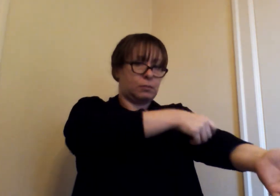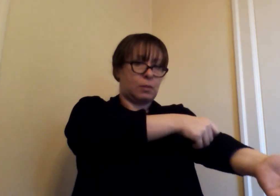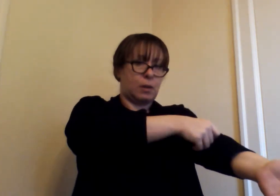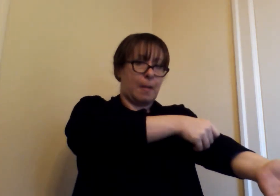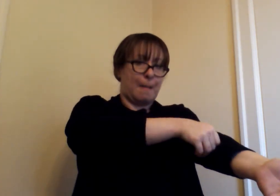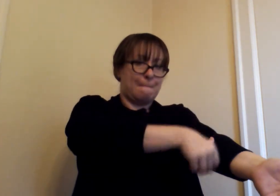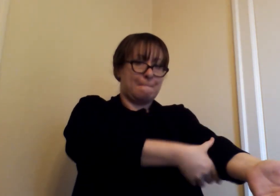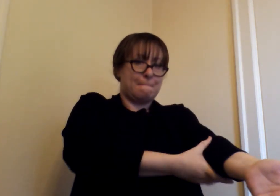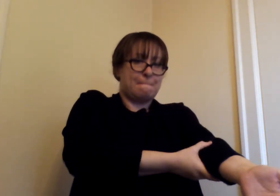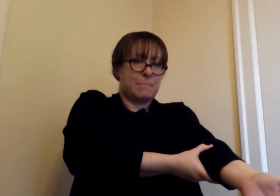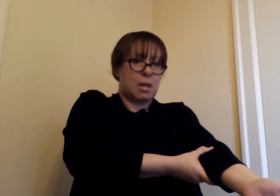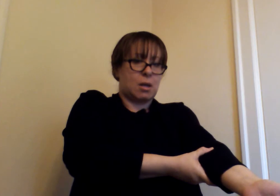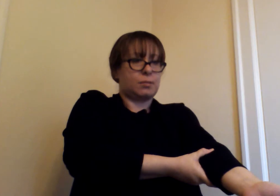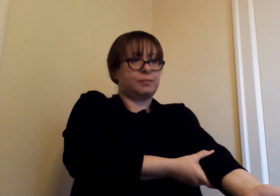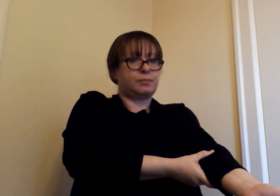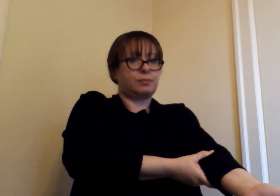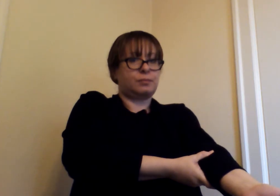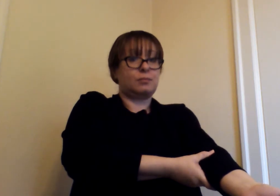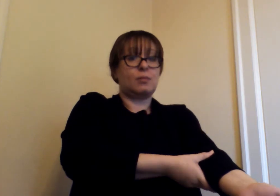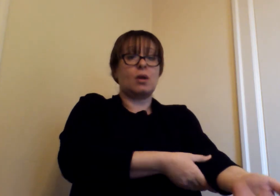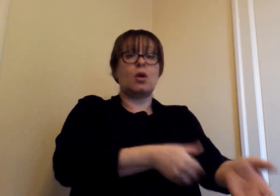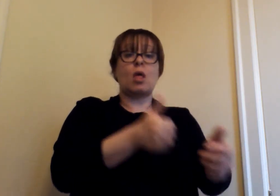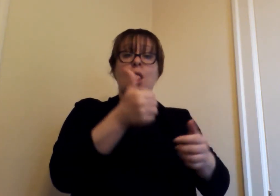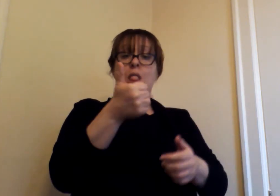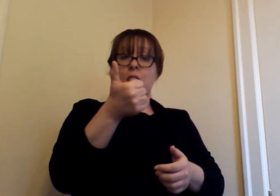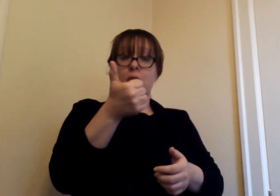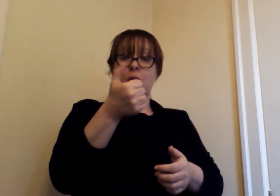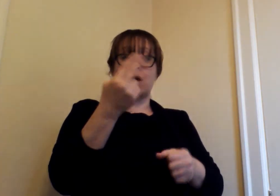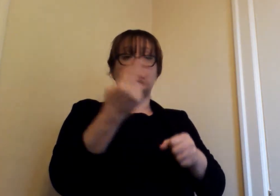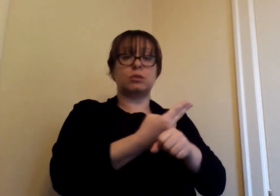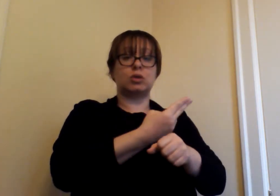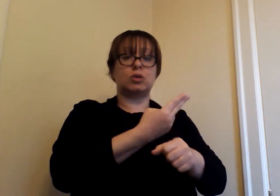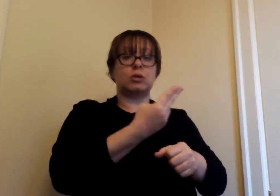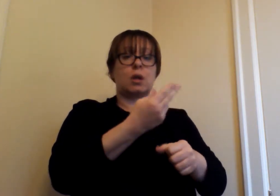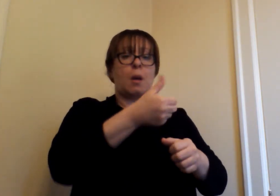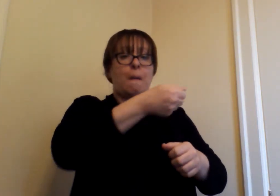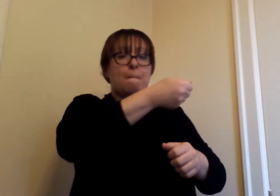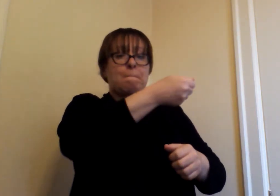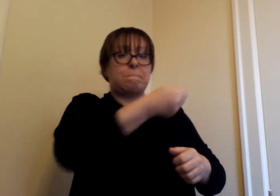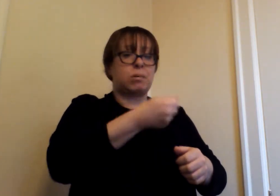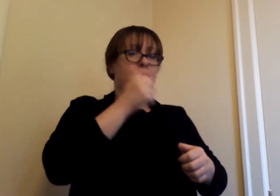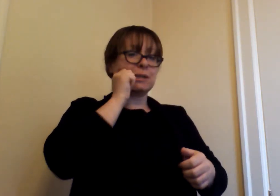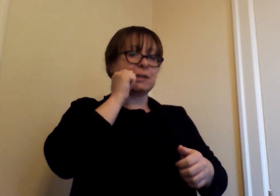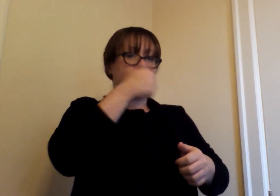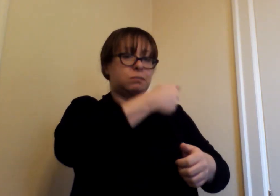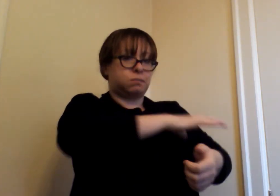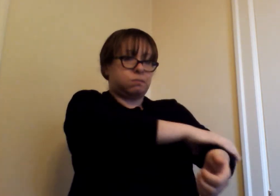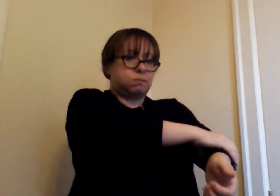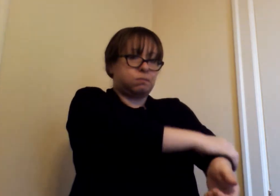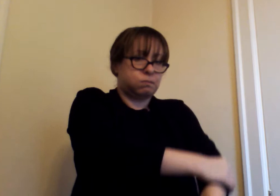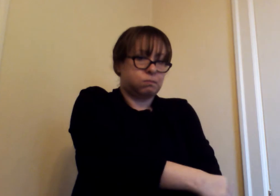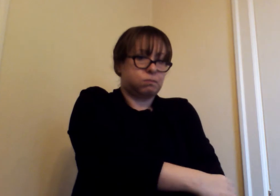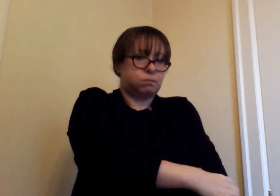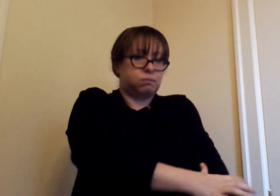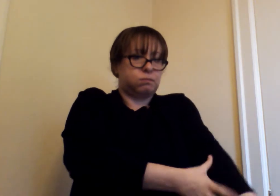skin taut over the vein to help anchor it in place. Then let the patient know you're ready to make the puncture so the patient won't startle and jump.